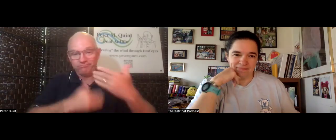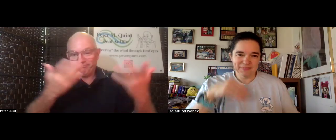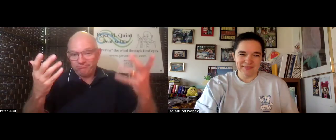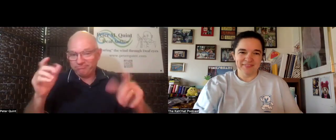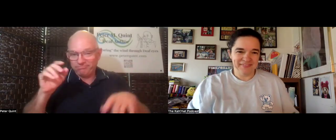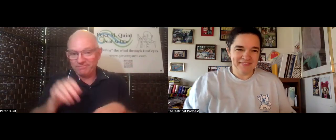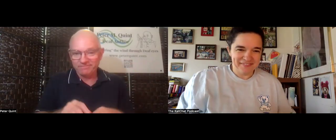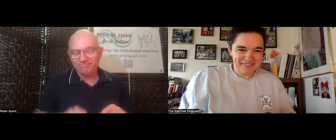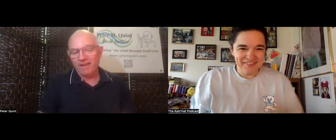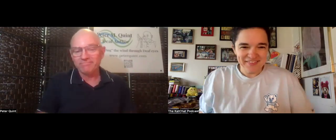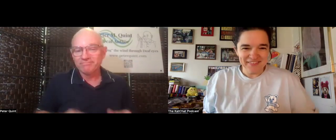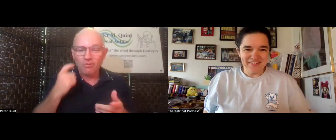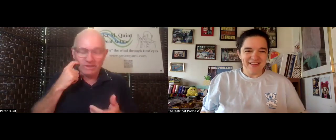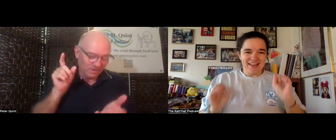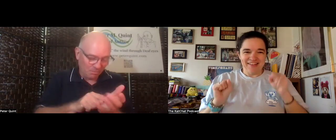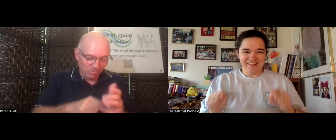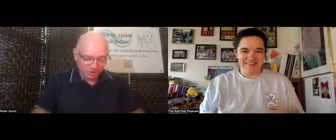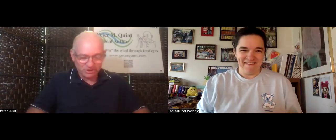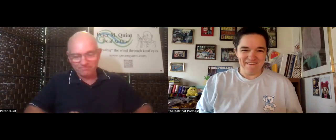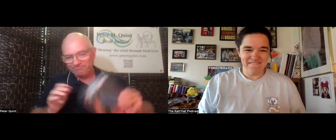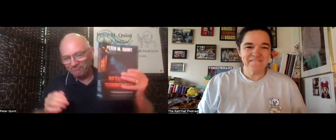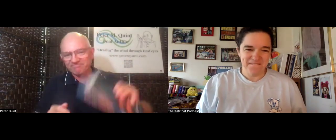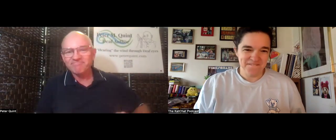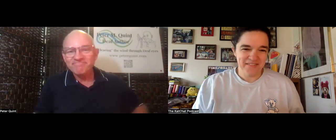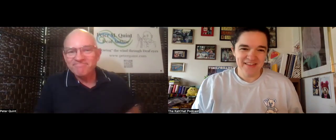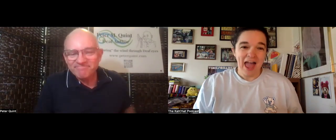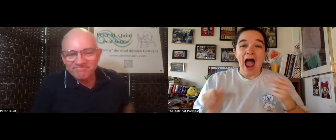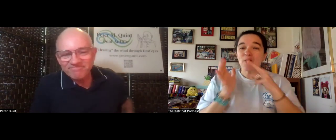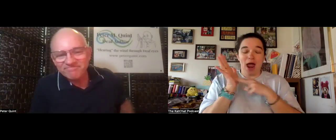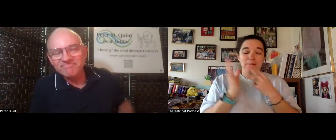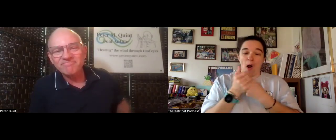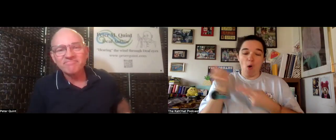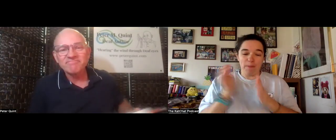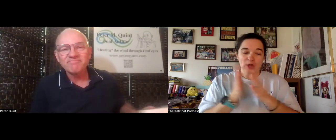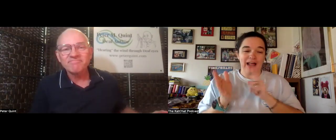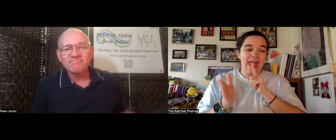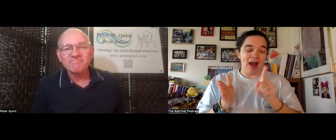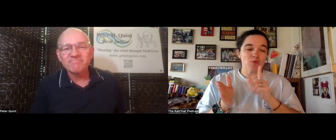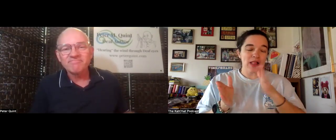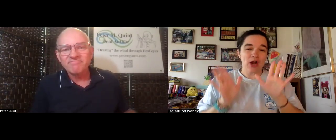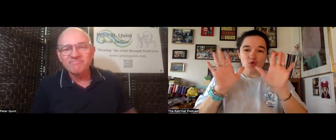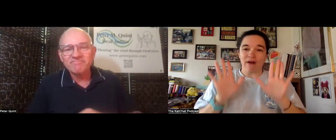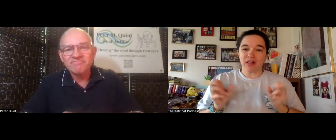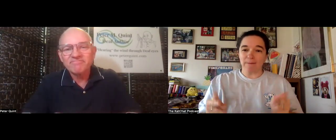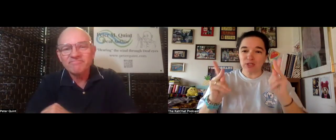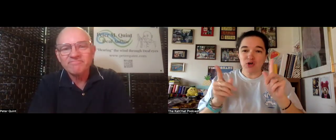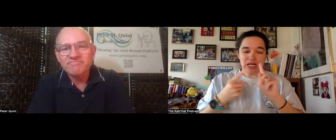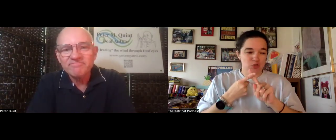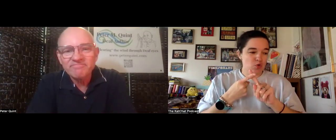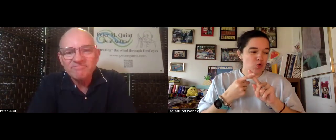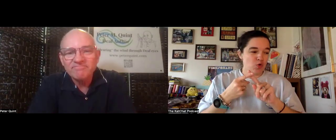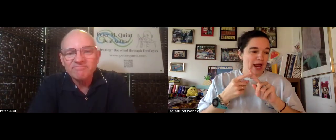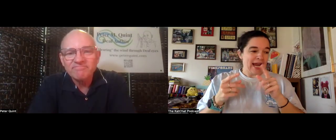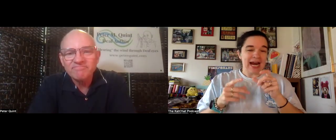So this, yeah, recently published. I ran both, but I had a really great